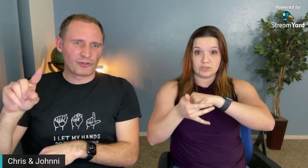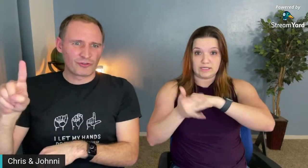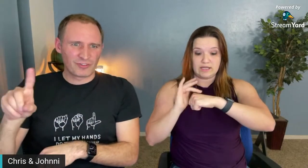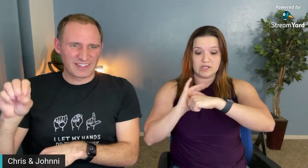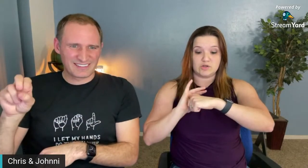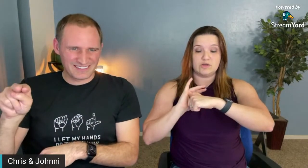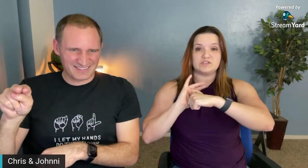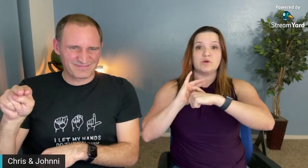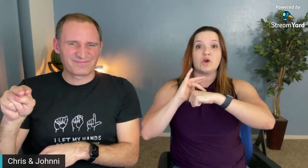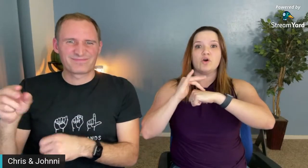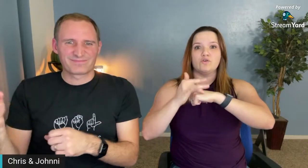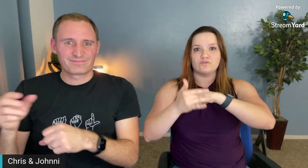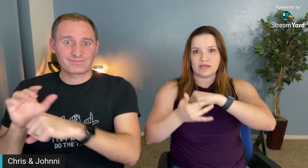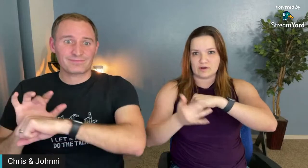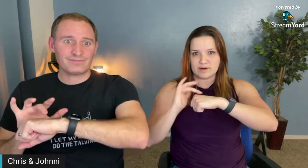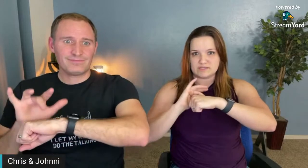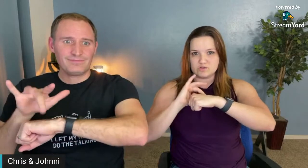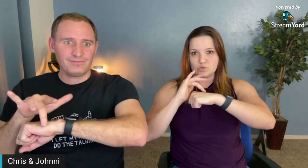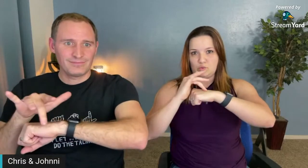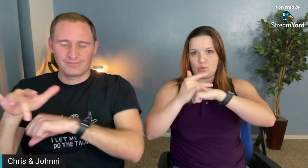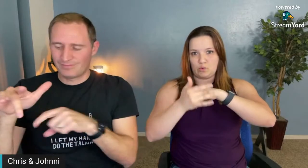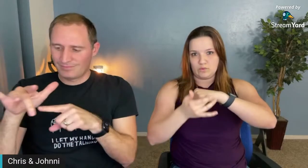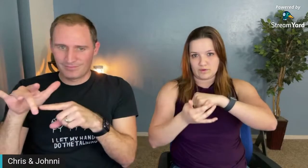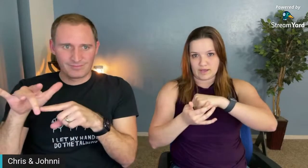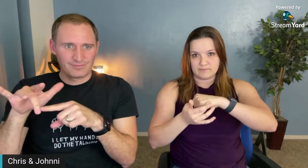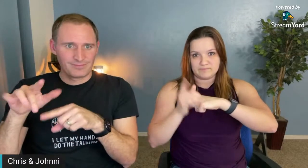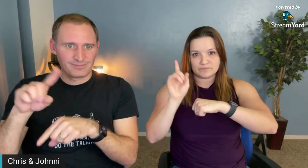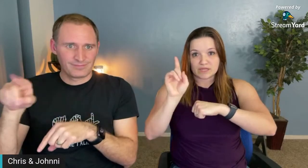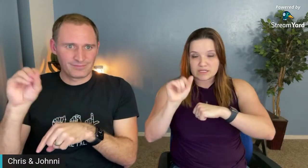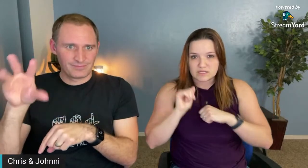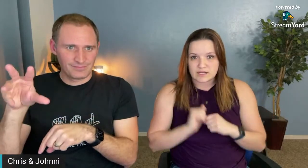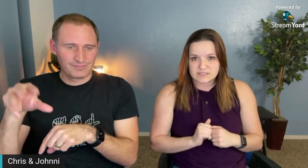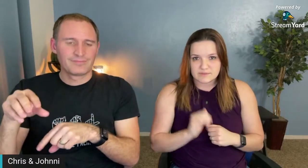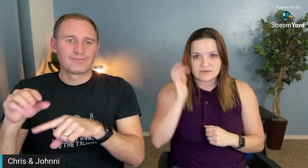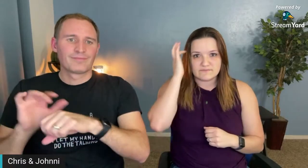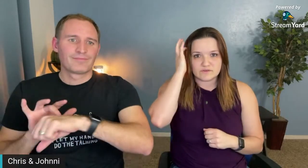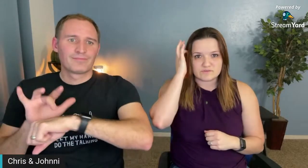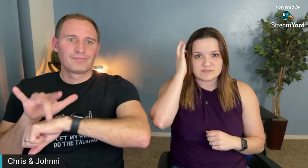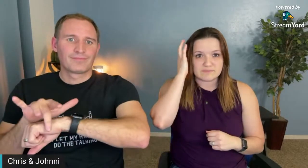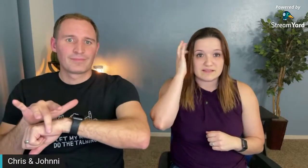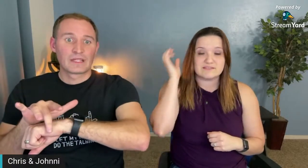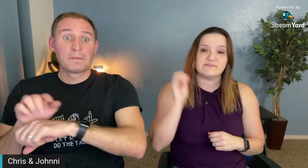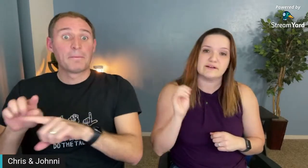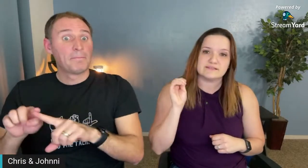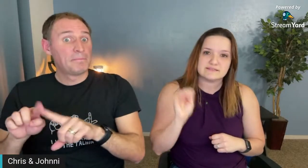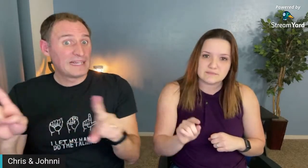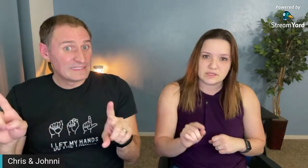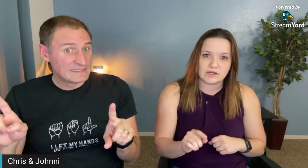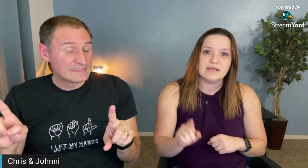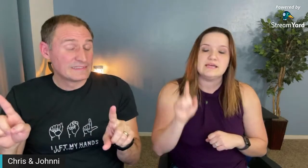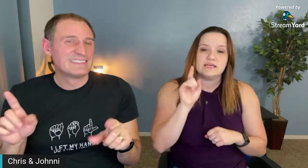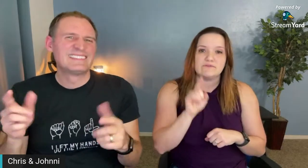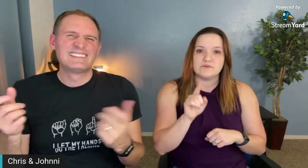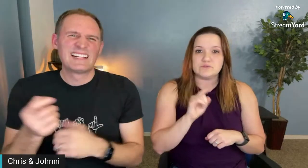early, and it's going over that horizon. Okay? Not to be confused with something that's very similar if